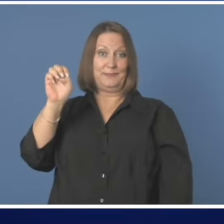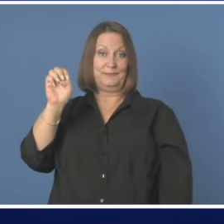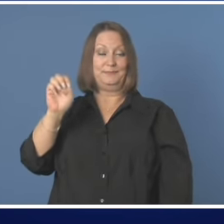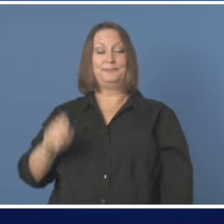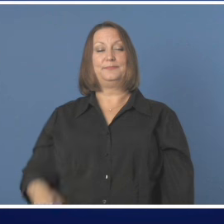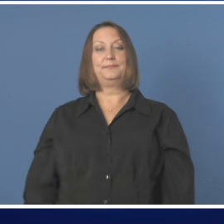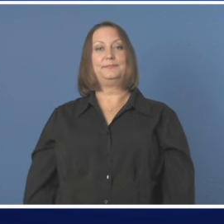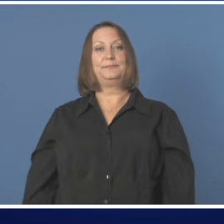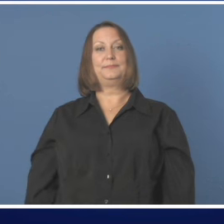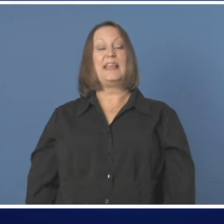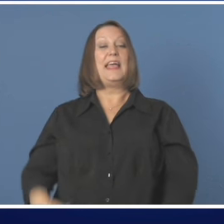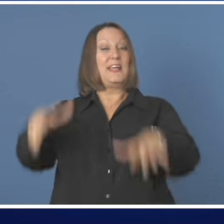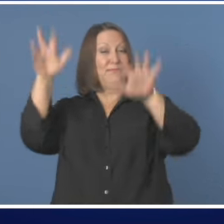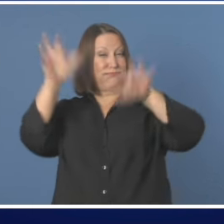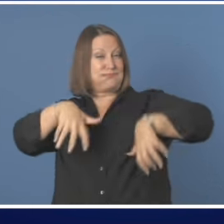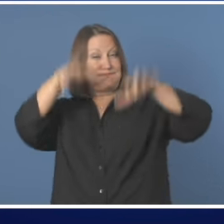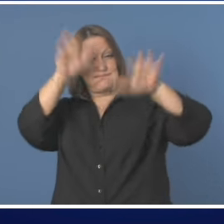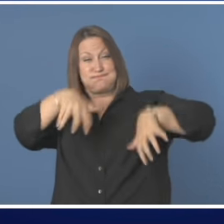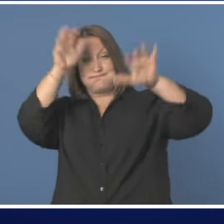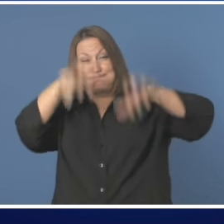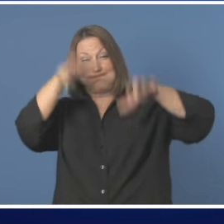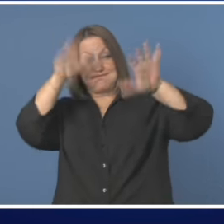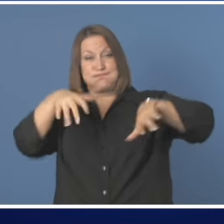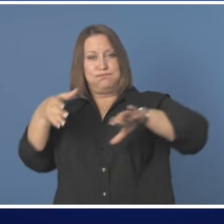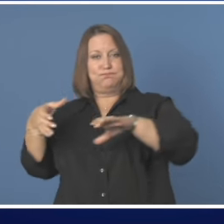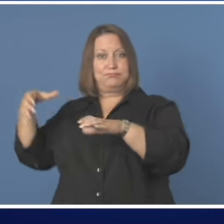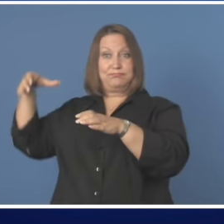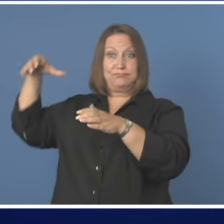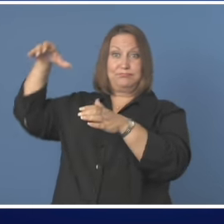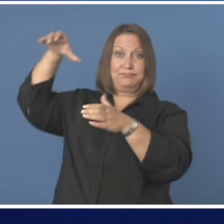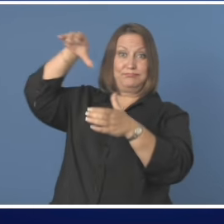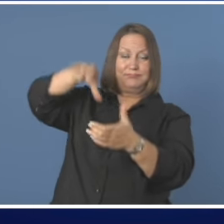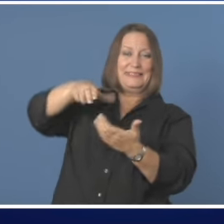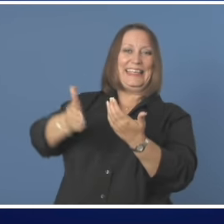Flash flooding can occur due to intense rainfall.